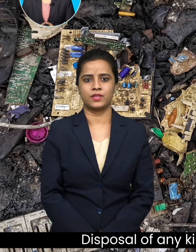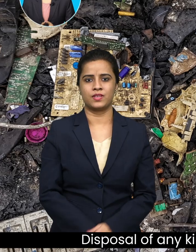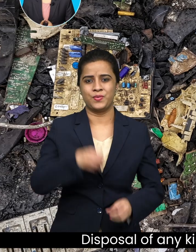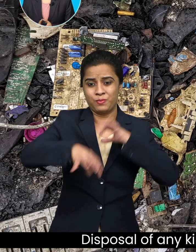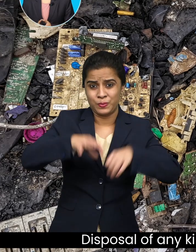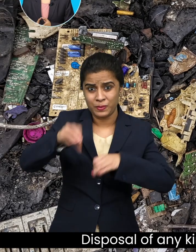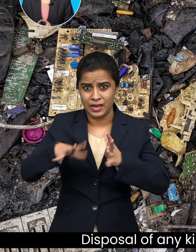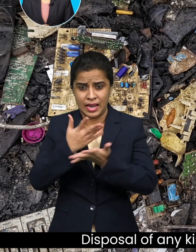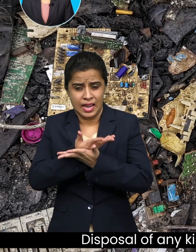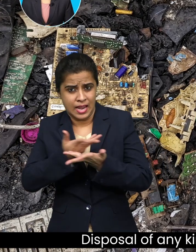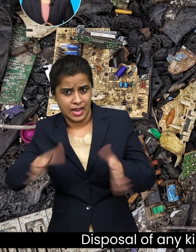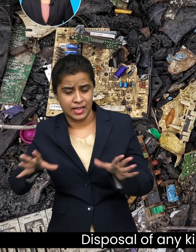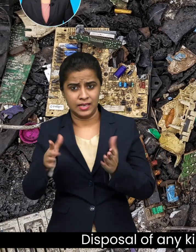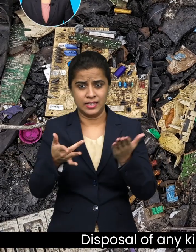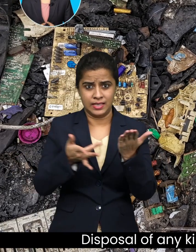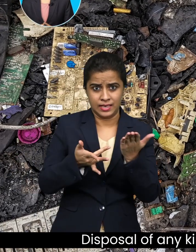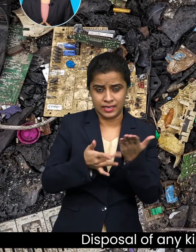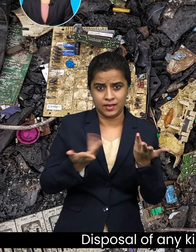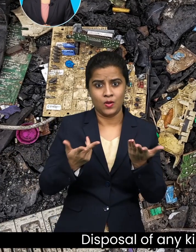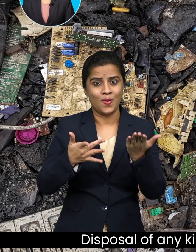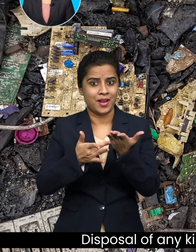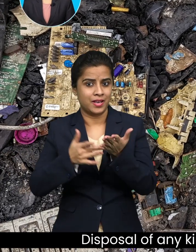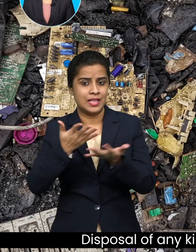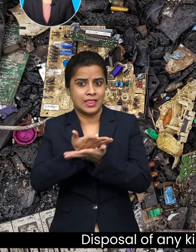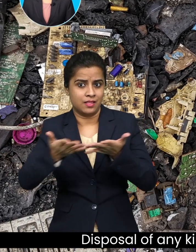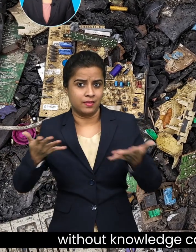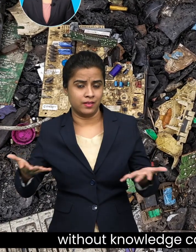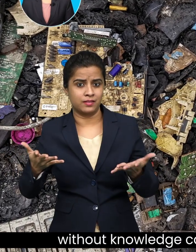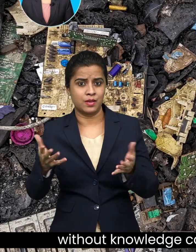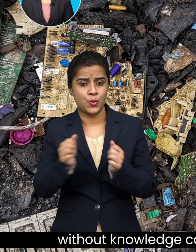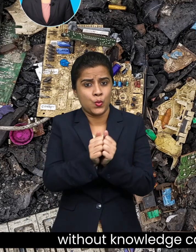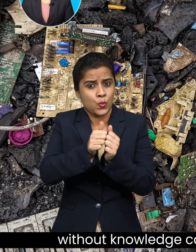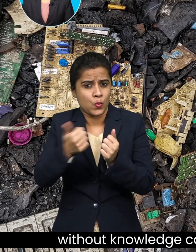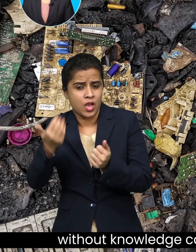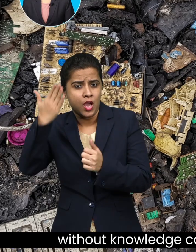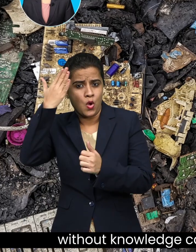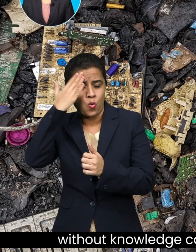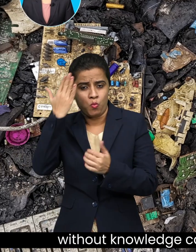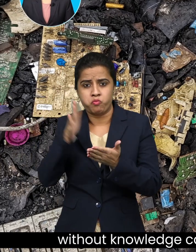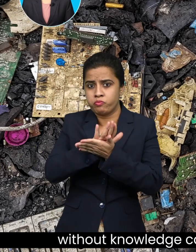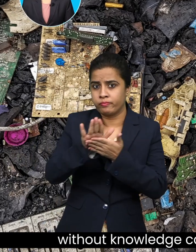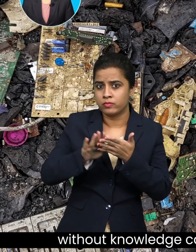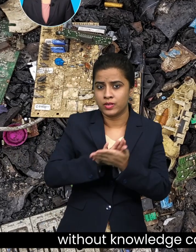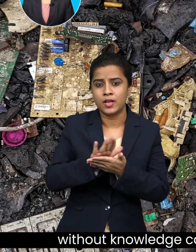Disposal of any kind of electrical and electronic devices without knowledge